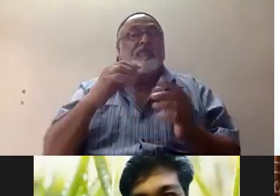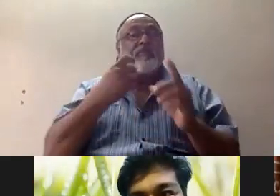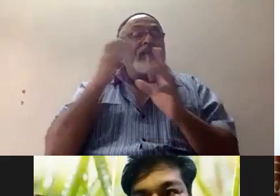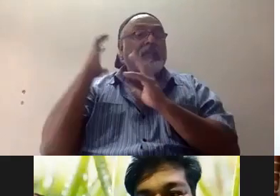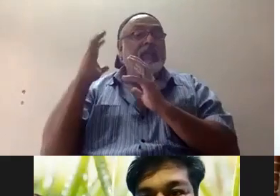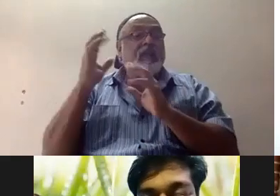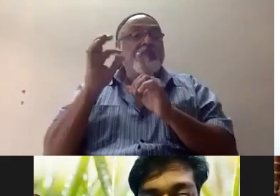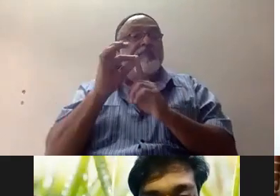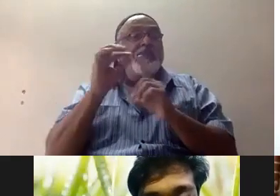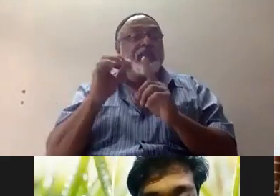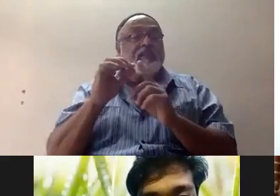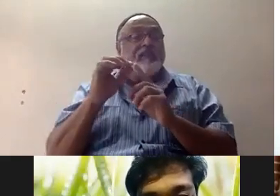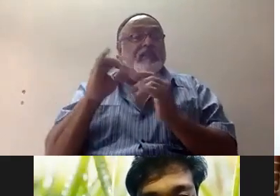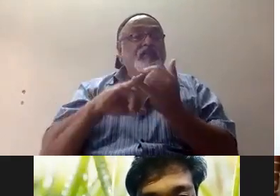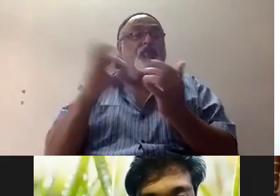now based in Delhi.